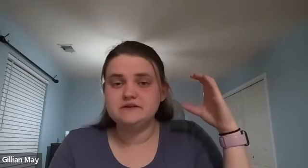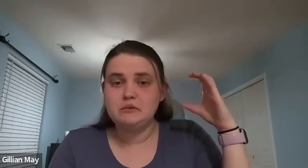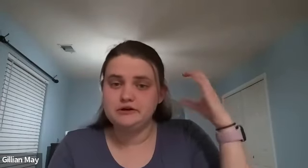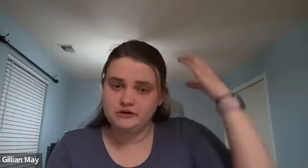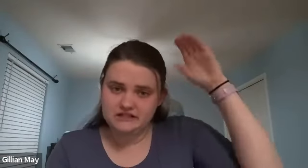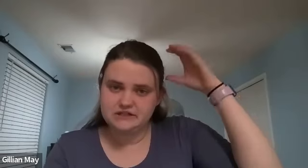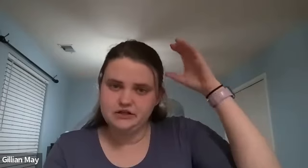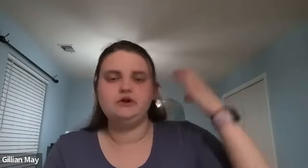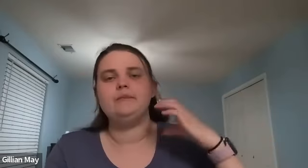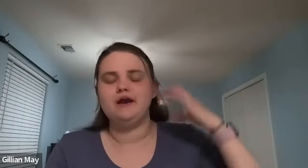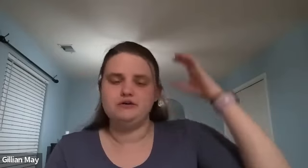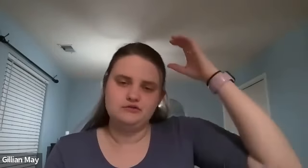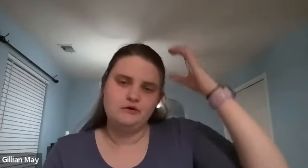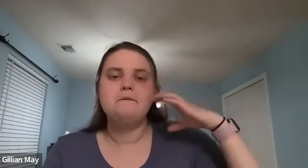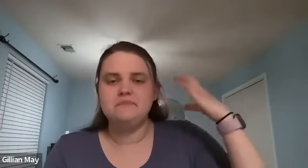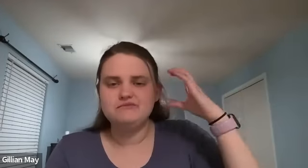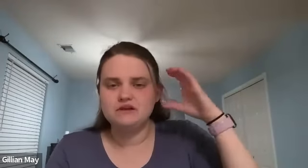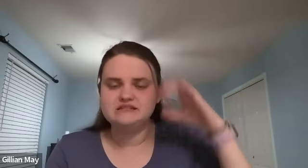boy or girl cousin, then you go up higher or lower. But Gotcha. really it's here.